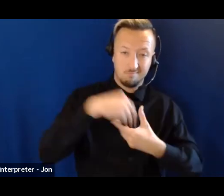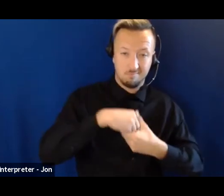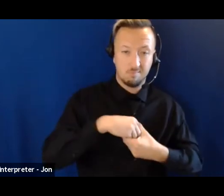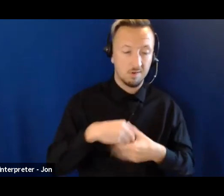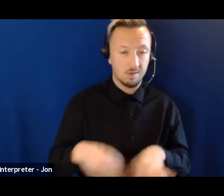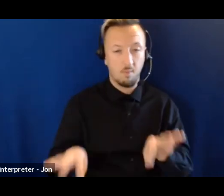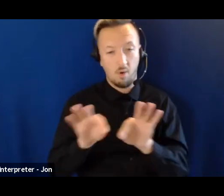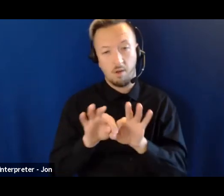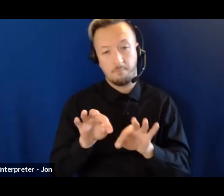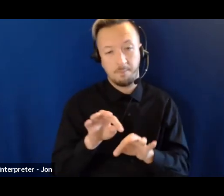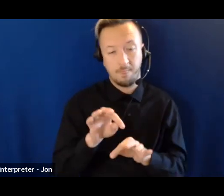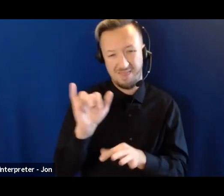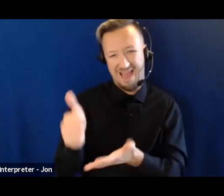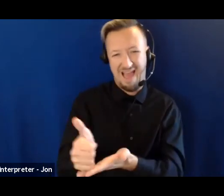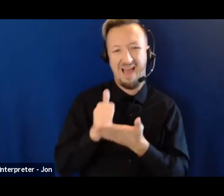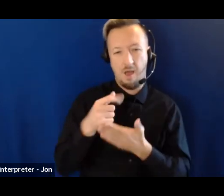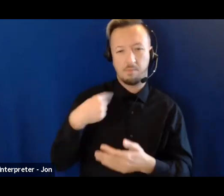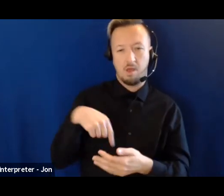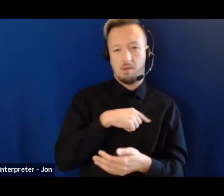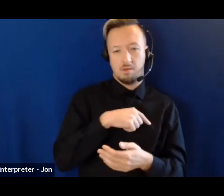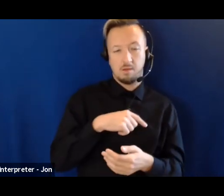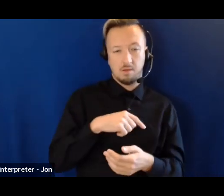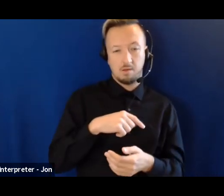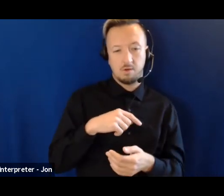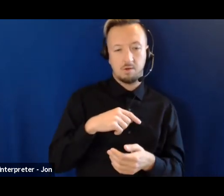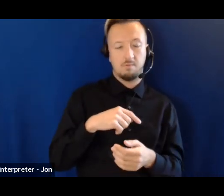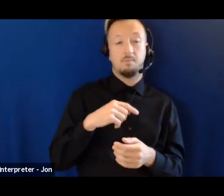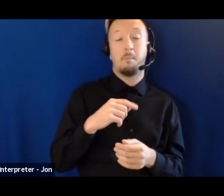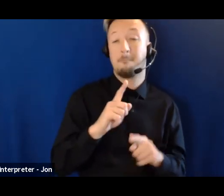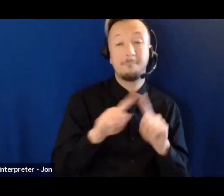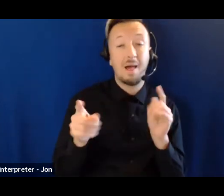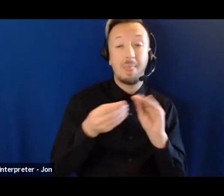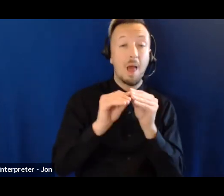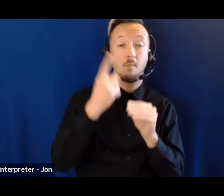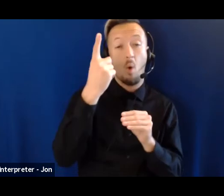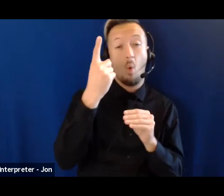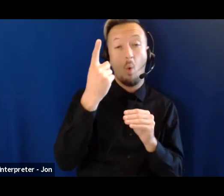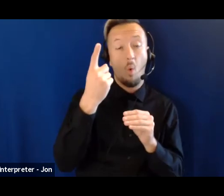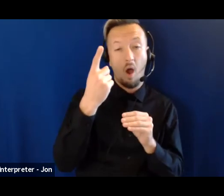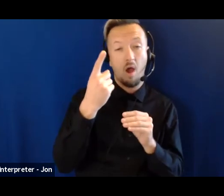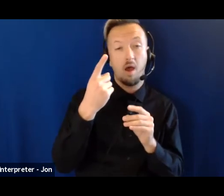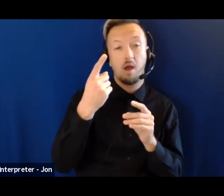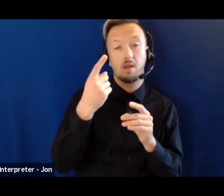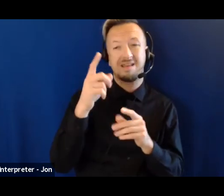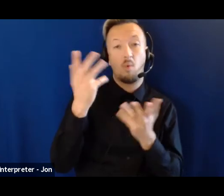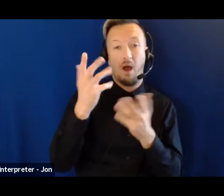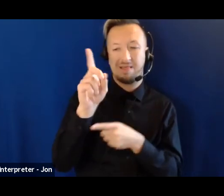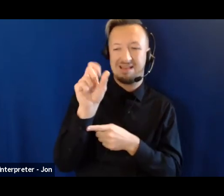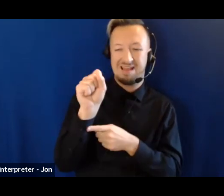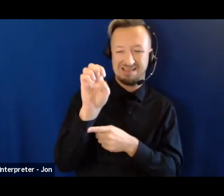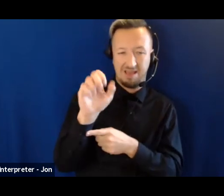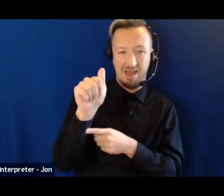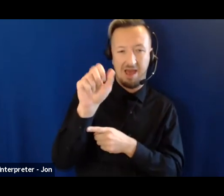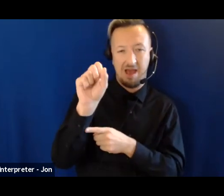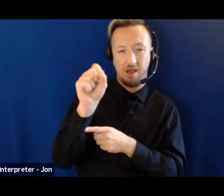guideline on how to do certain things. But probably the most important part of that is the Dsc Assurances. And I'm going to tell